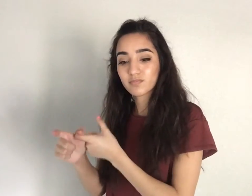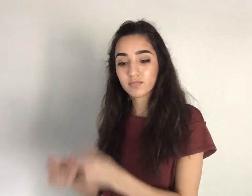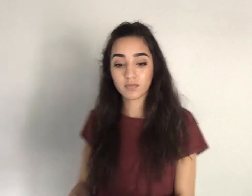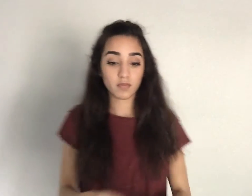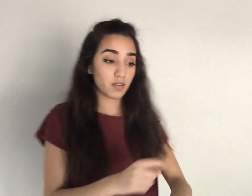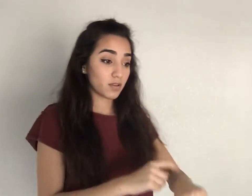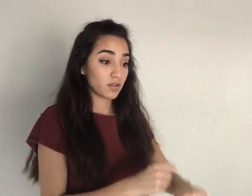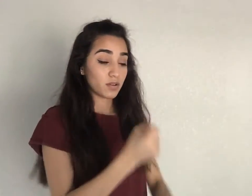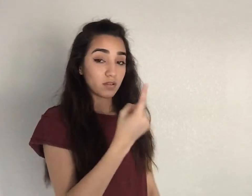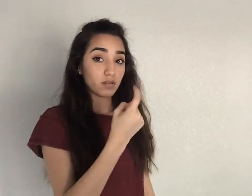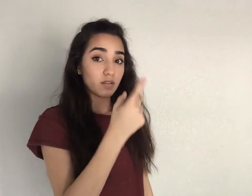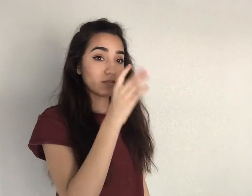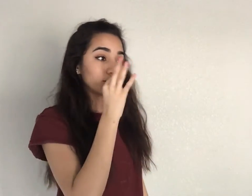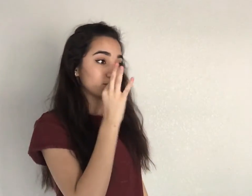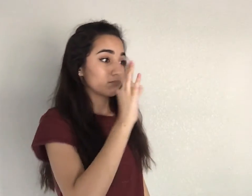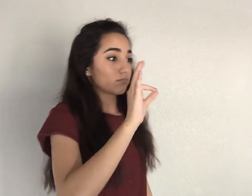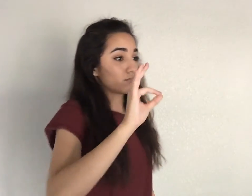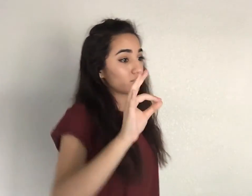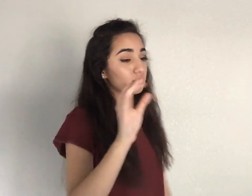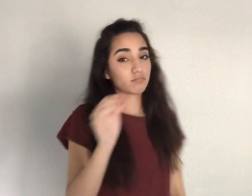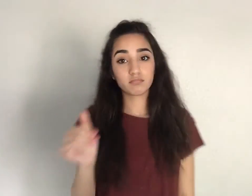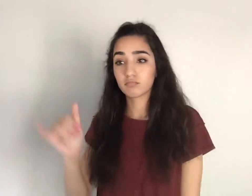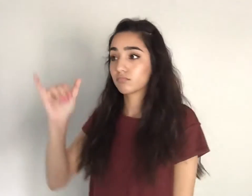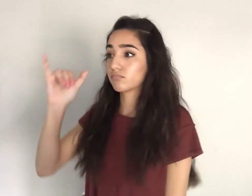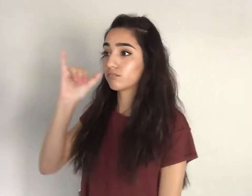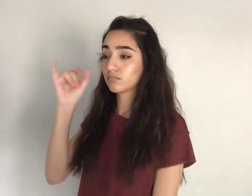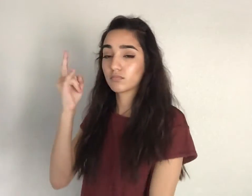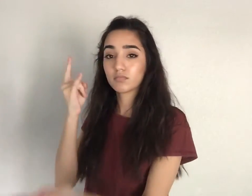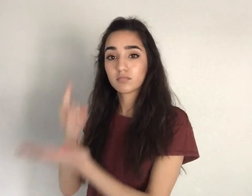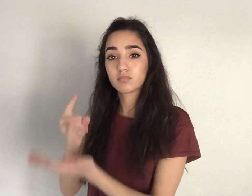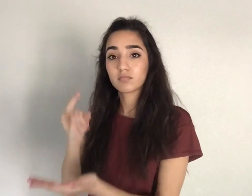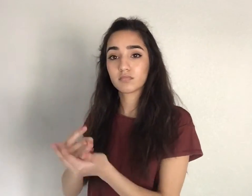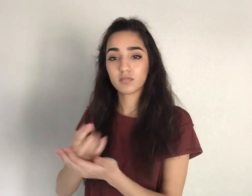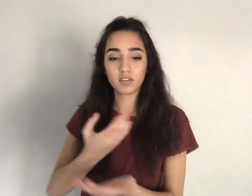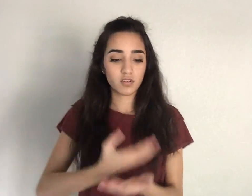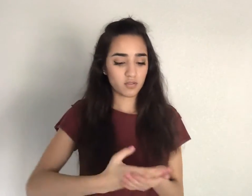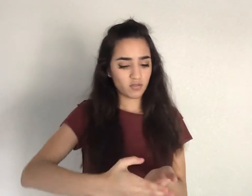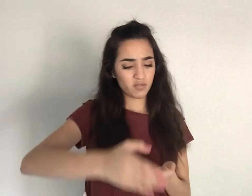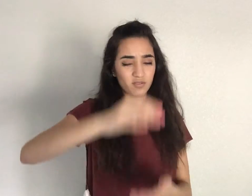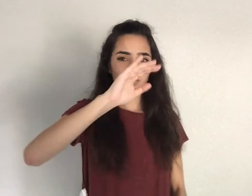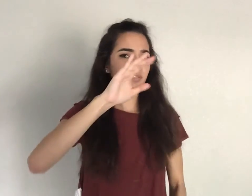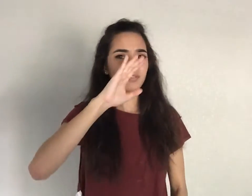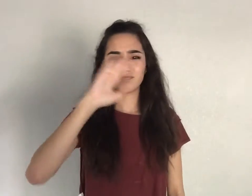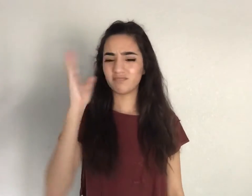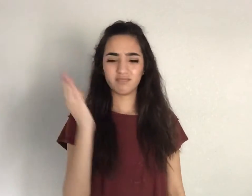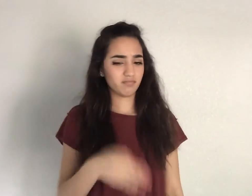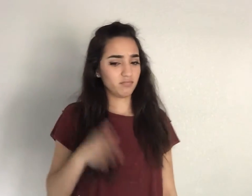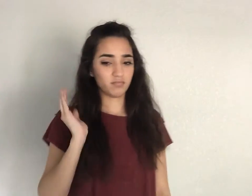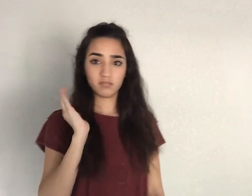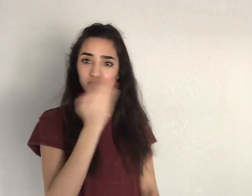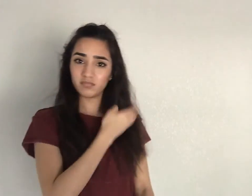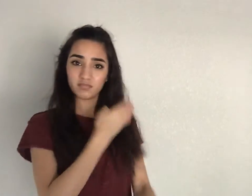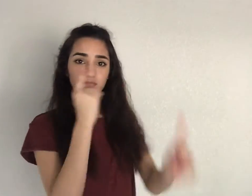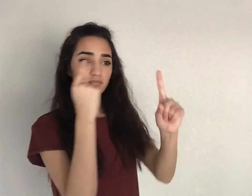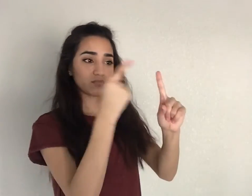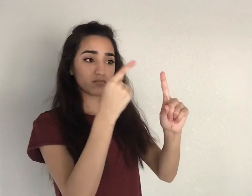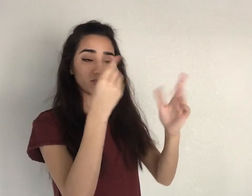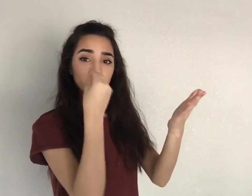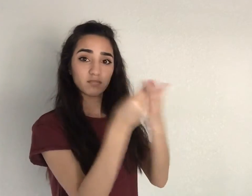quicker. By 11, smoking herb and drinking burning liquor. Never rich, so we were out to make that steady